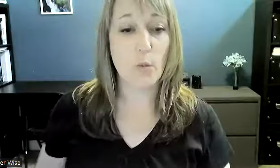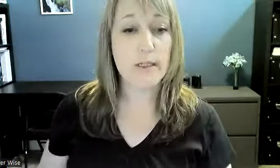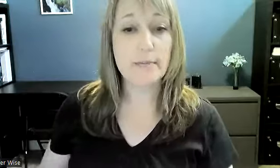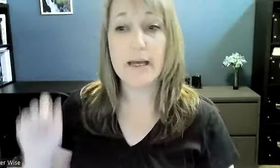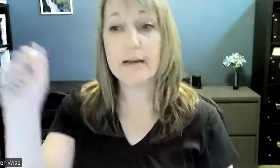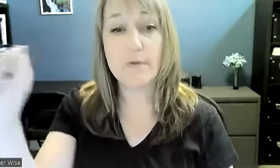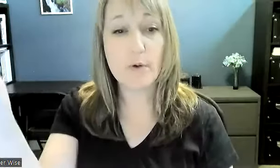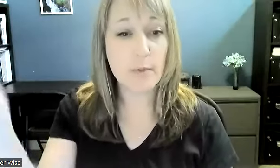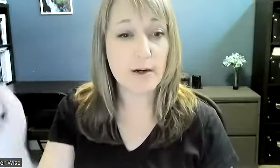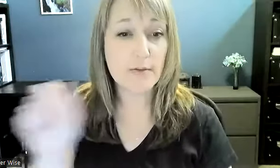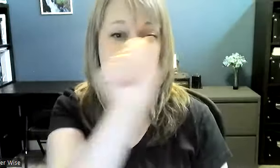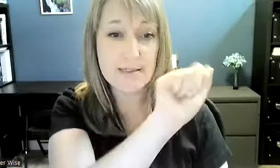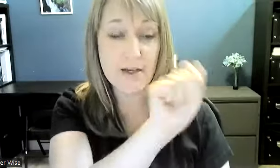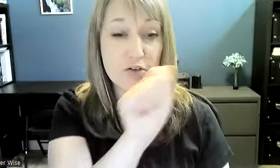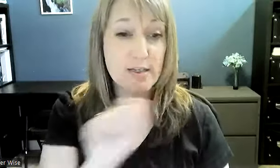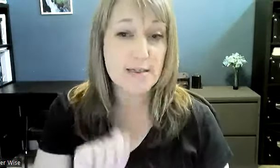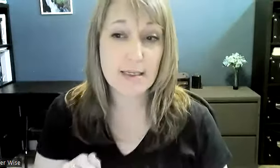wiggle it back and forth wherever it is that you're dusting.